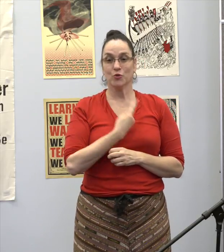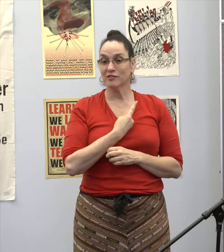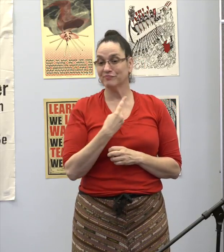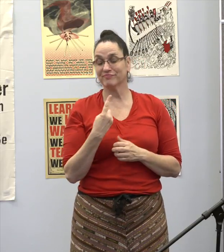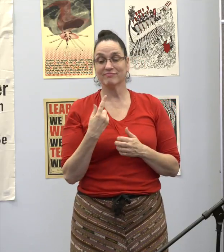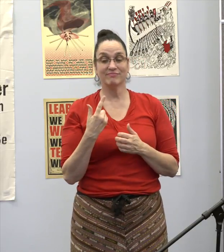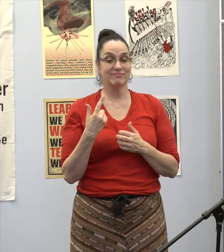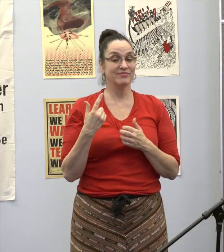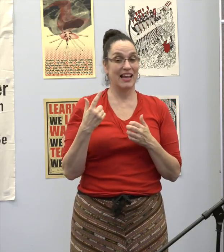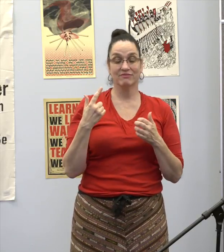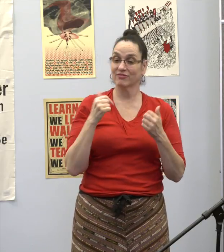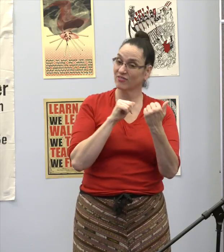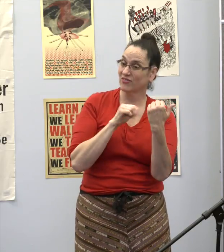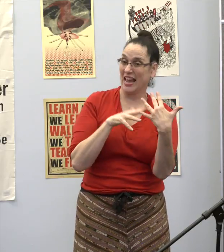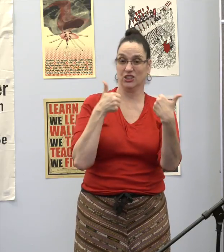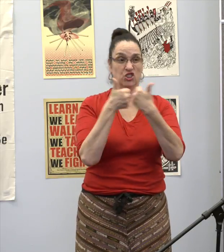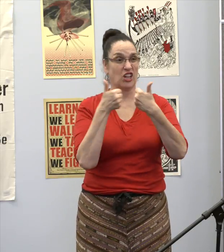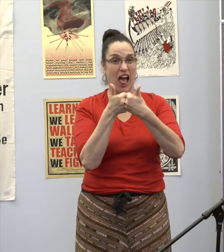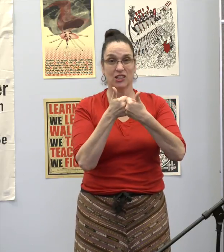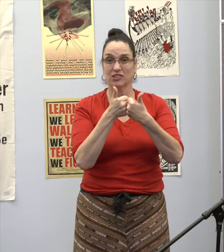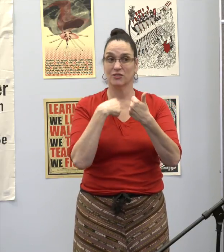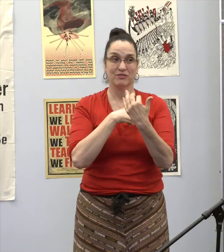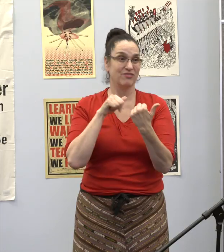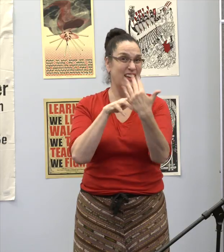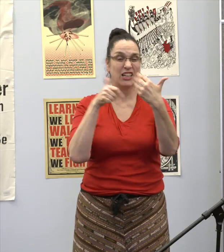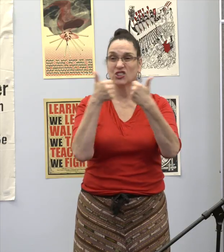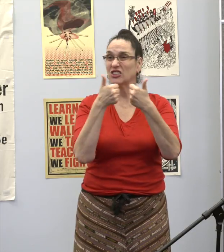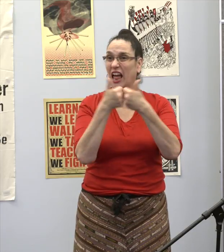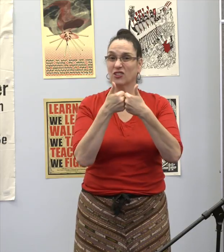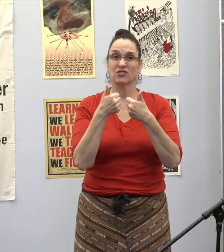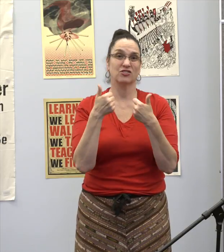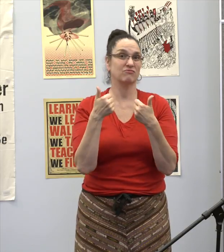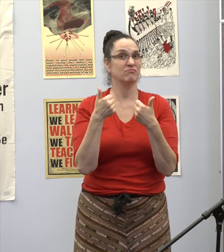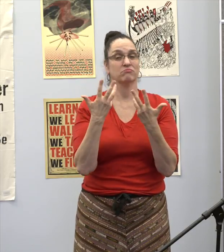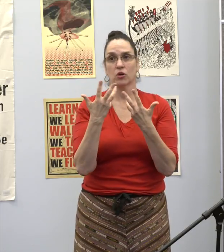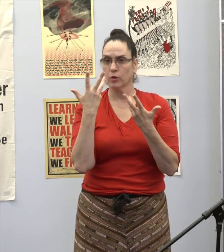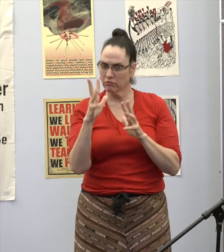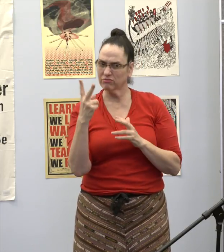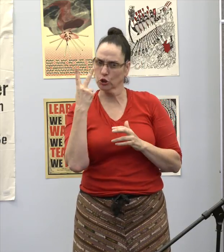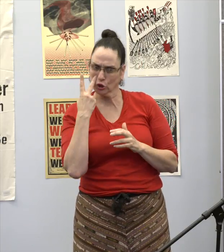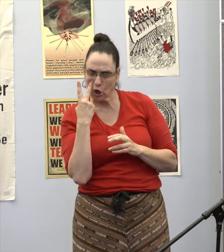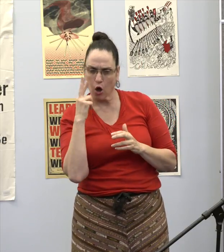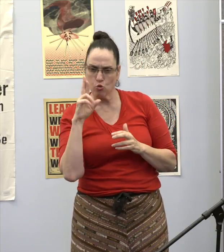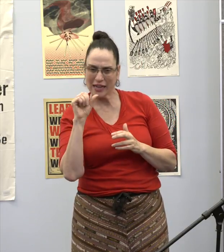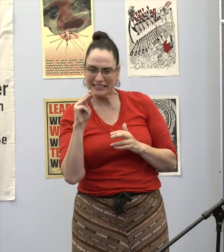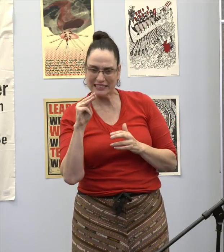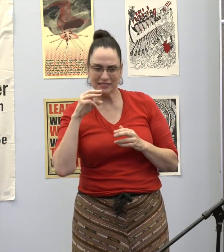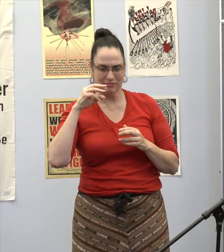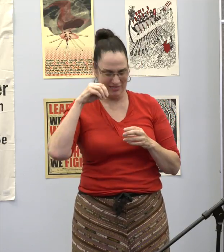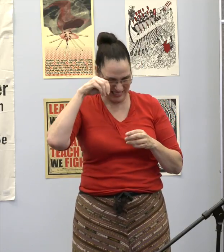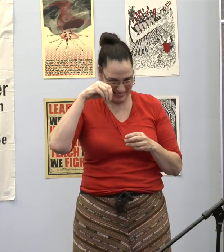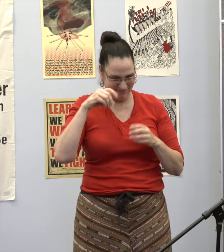a lot of challenges, everything from literally seeing the racism in our community coming out to